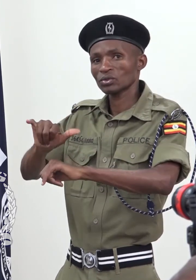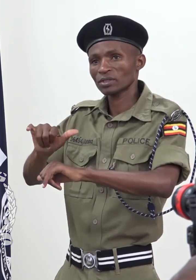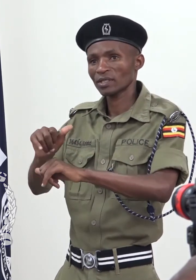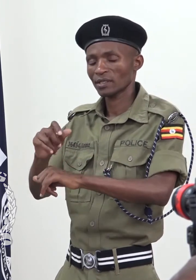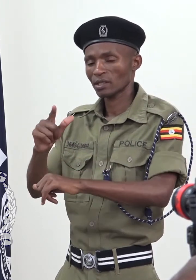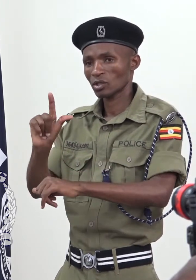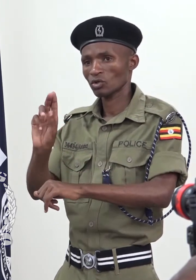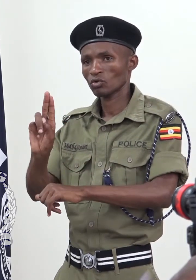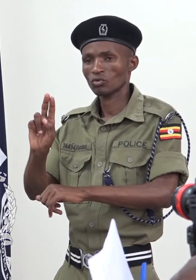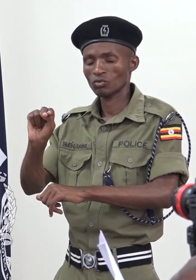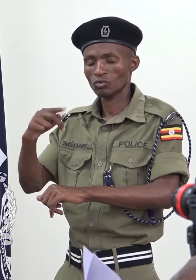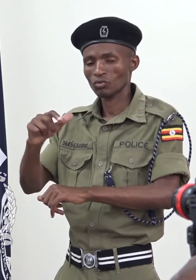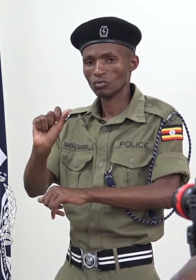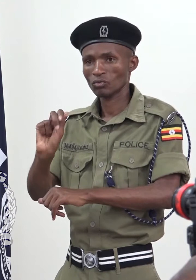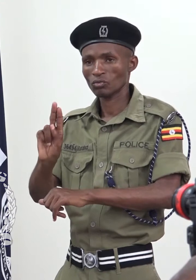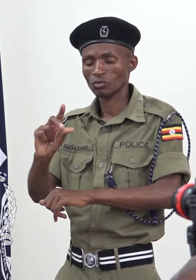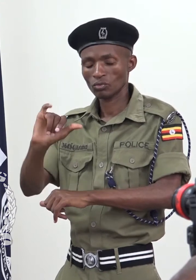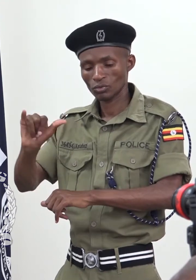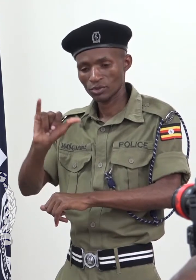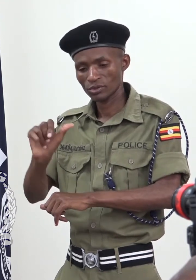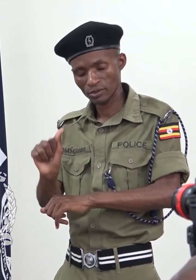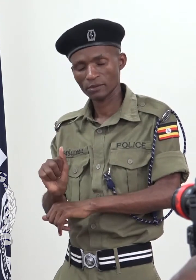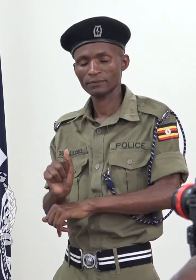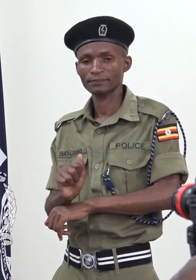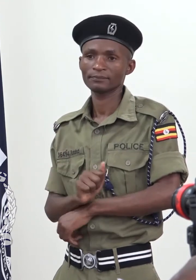plumbing work by